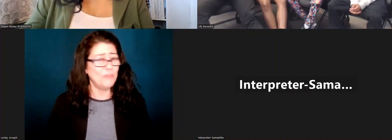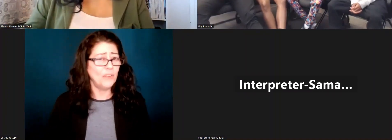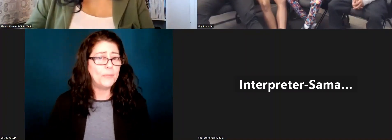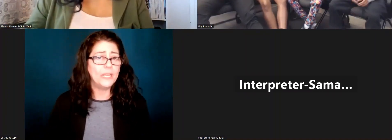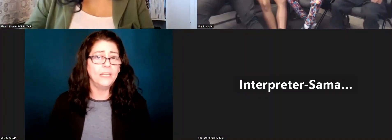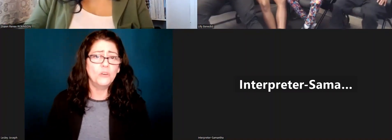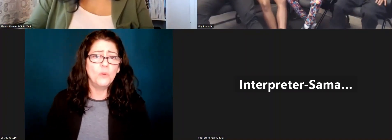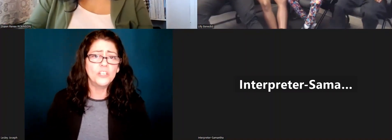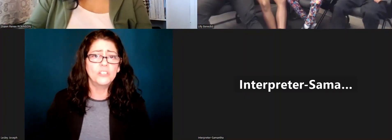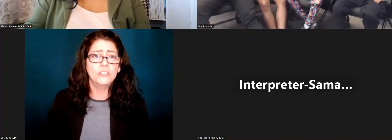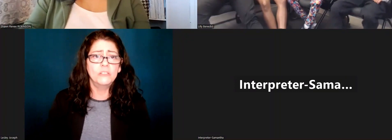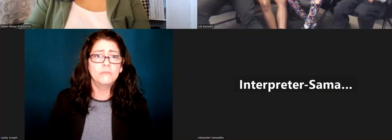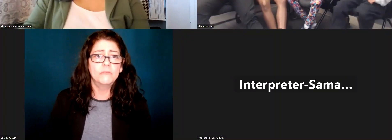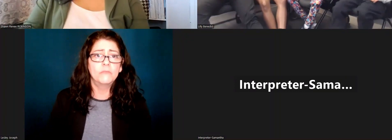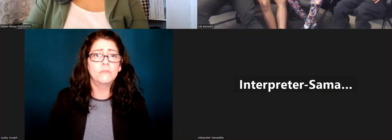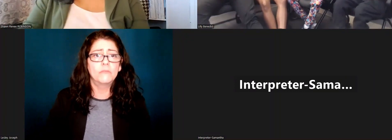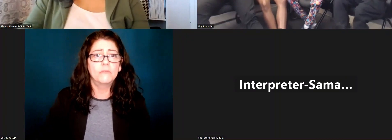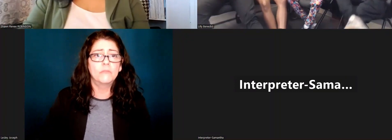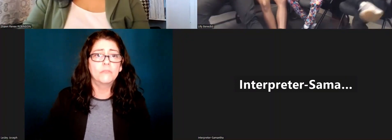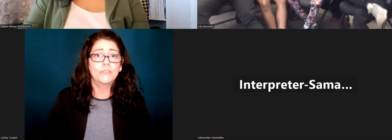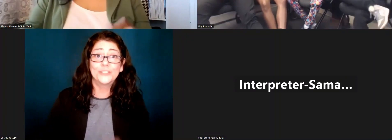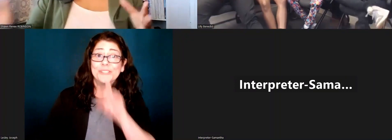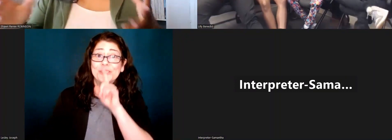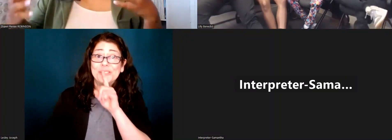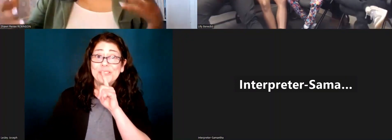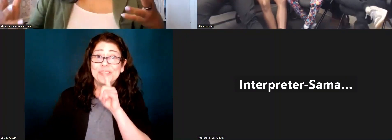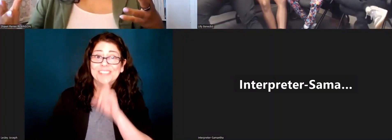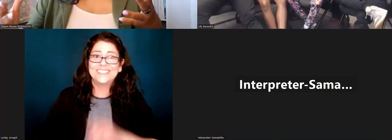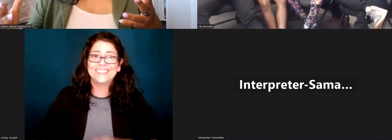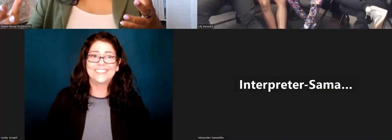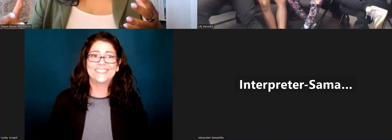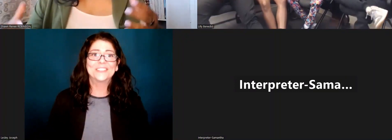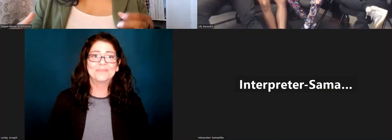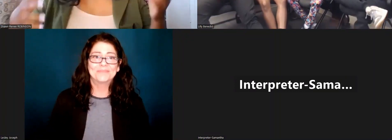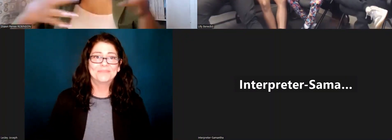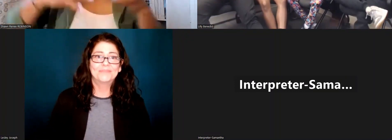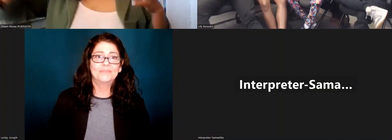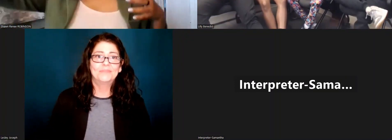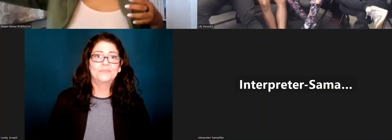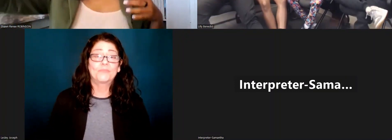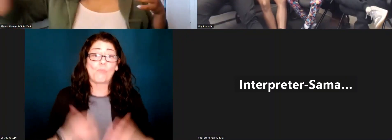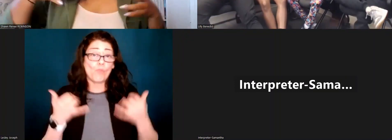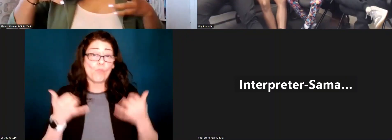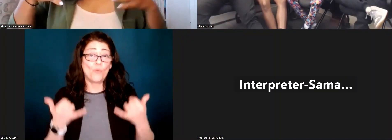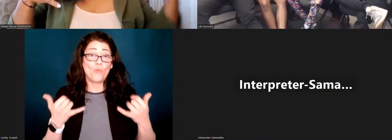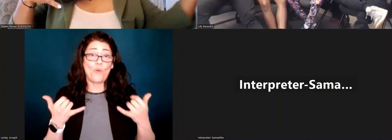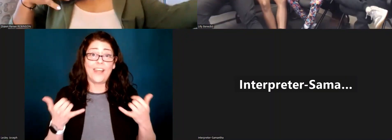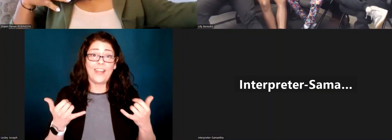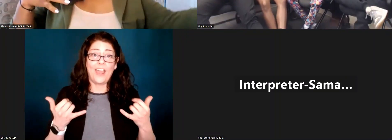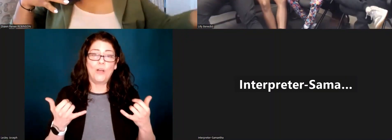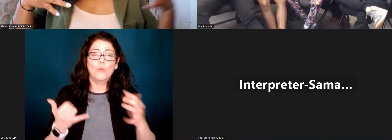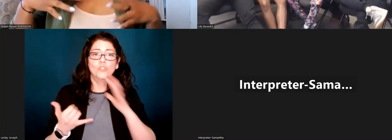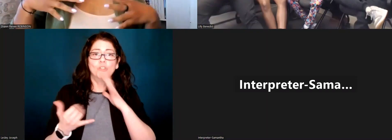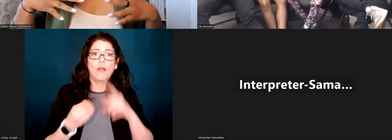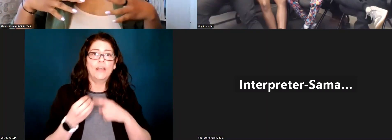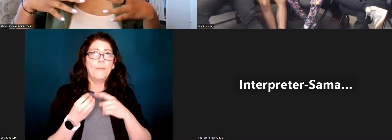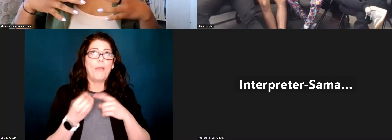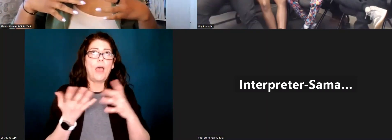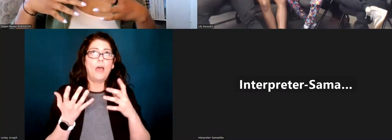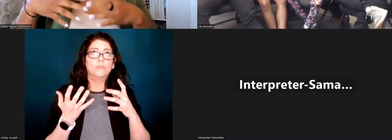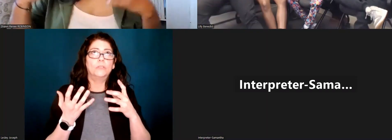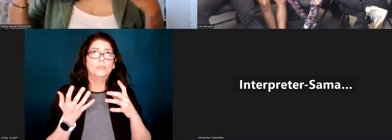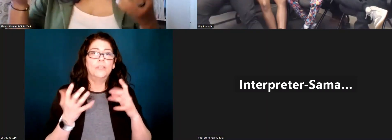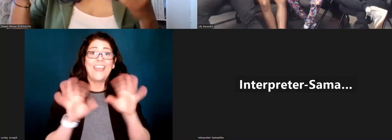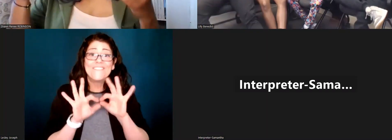Do you mind repeating your question? Absolutely. So we're talking about how your families are